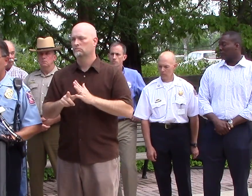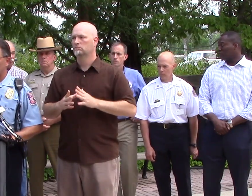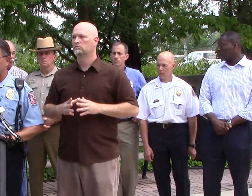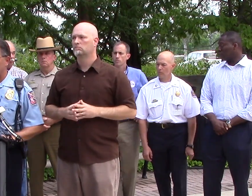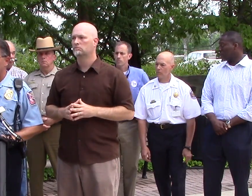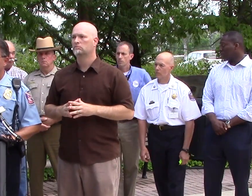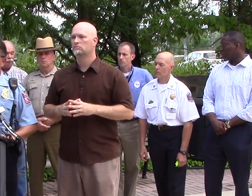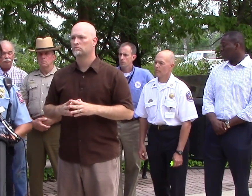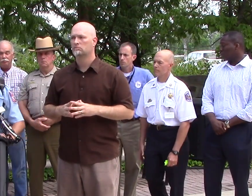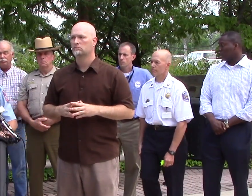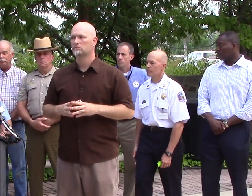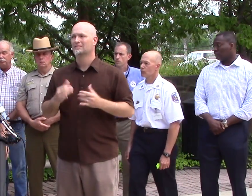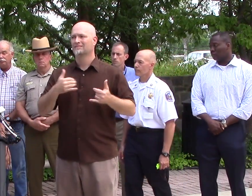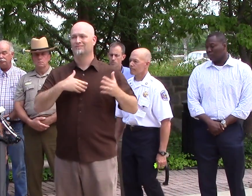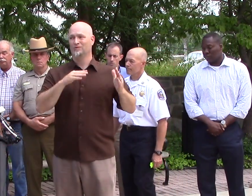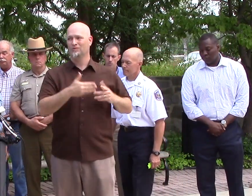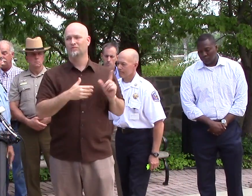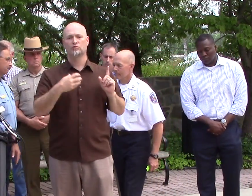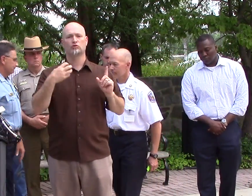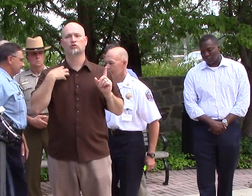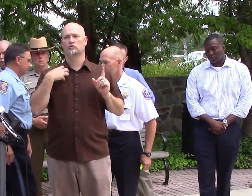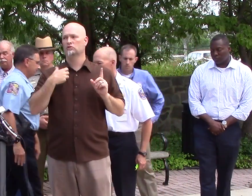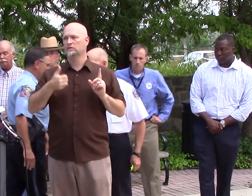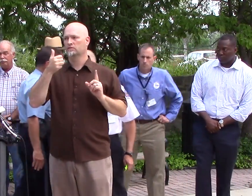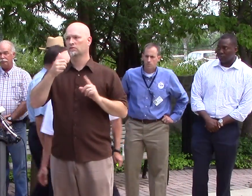Chief Rommel from the Fire Department.